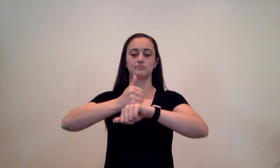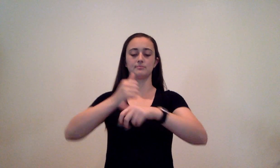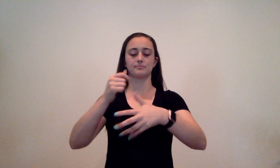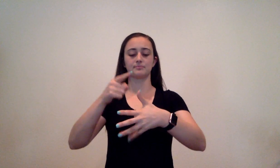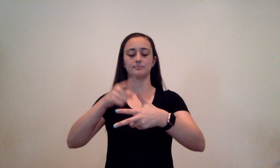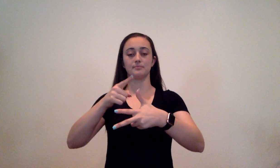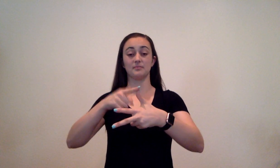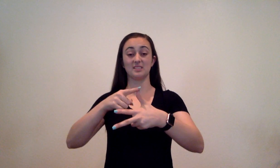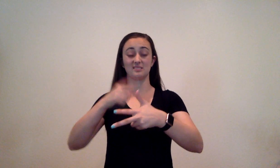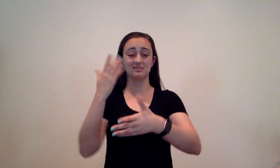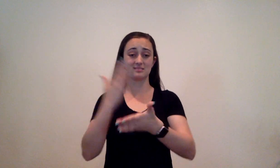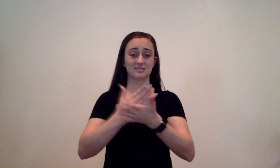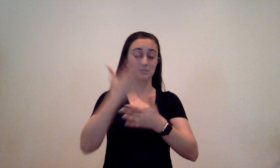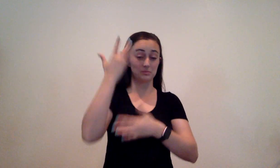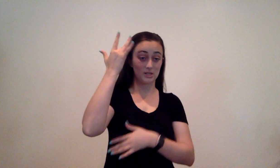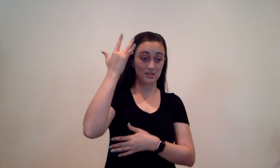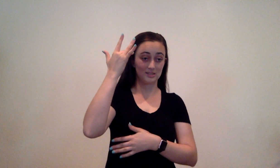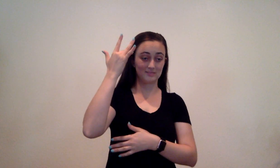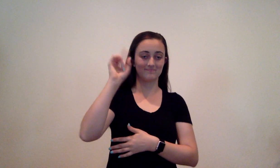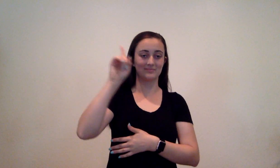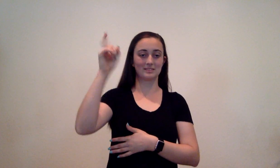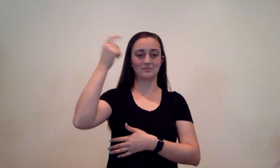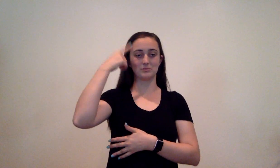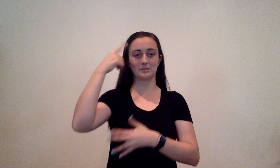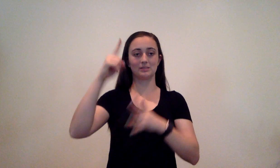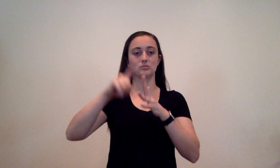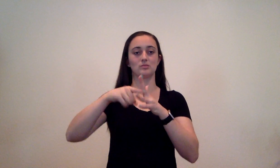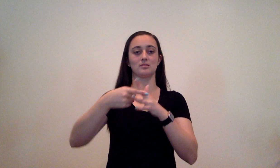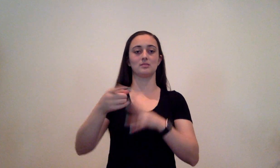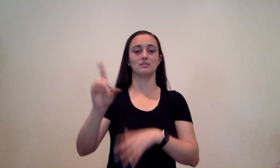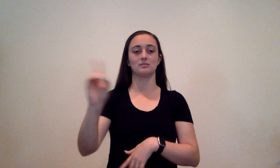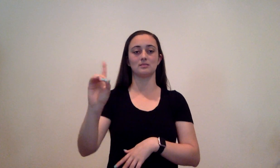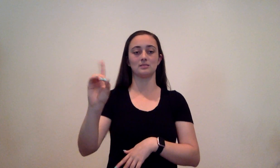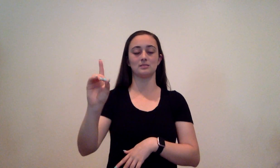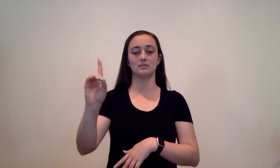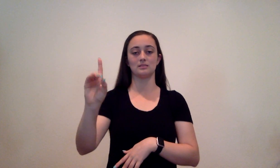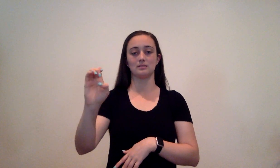introduction of the government structure called democracy.